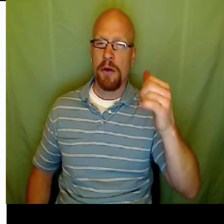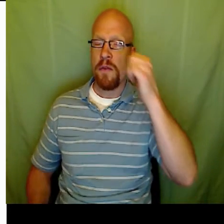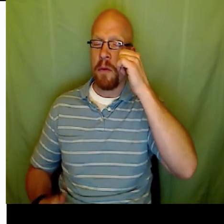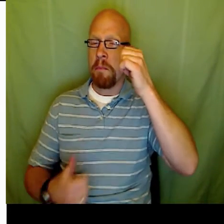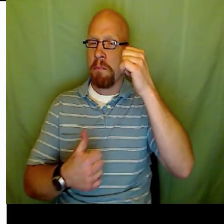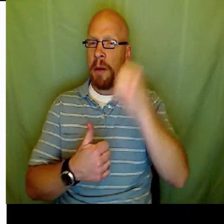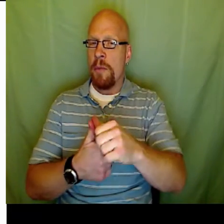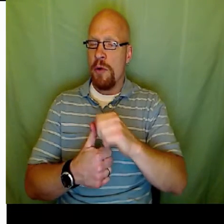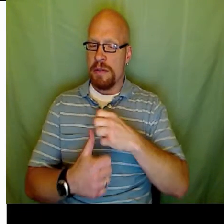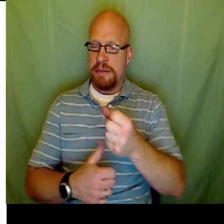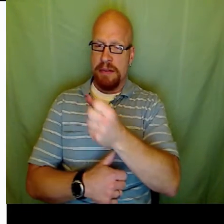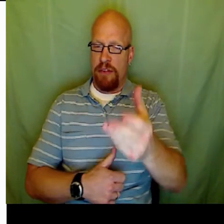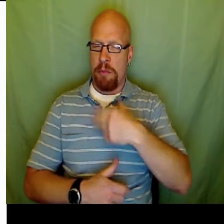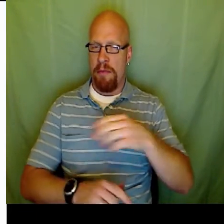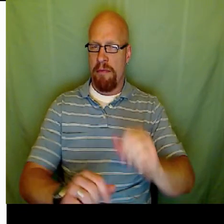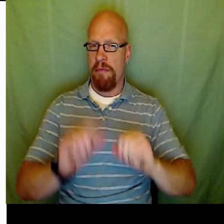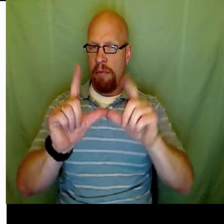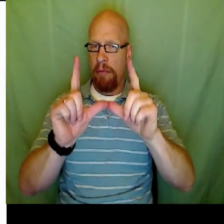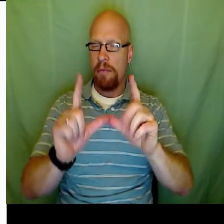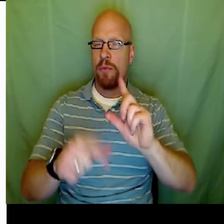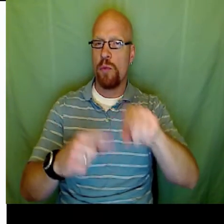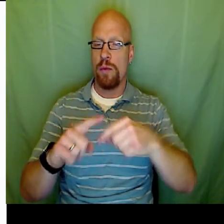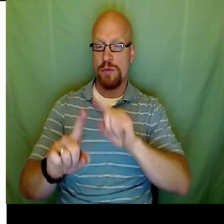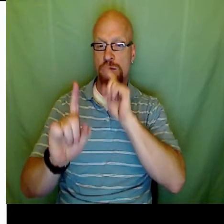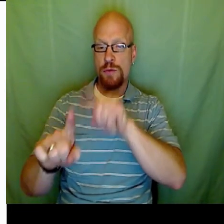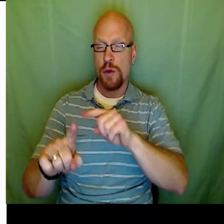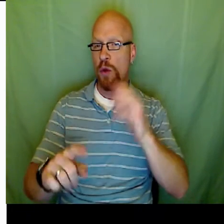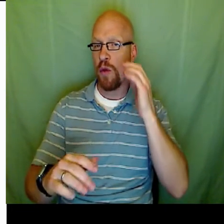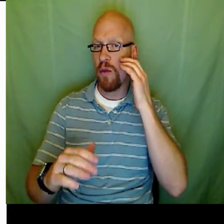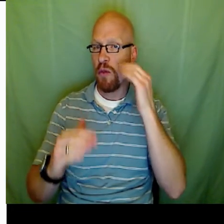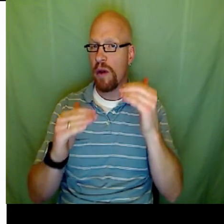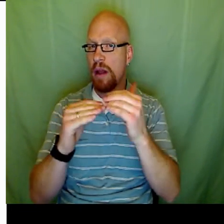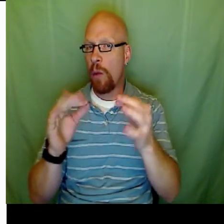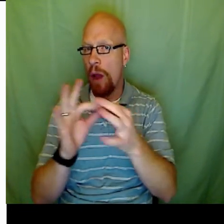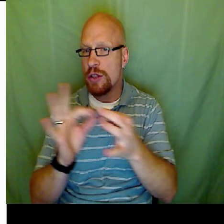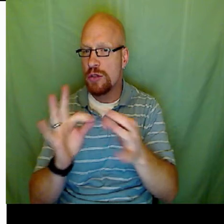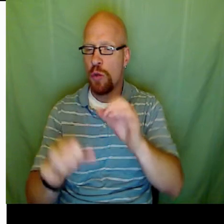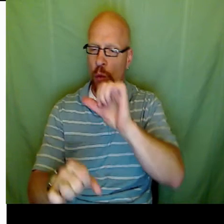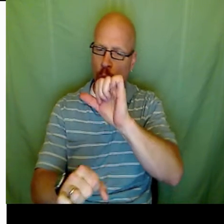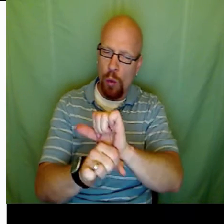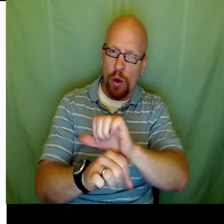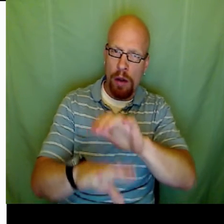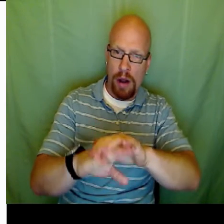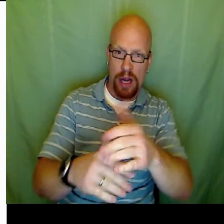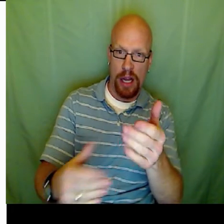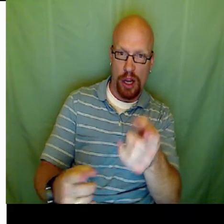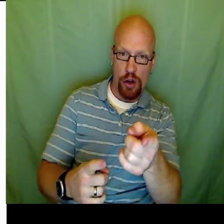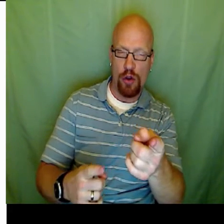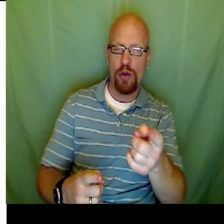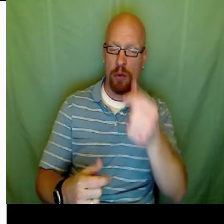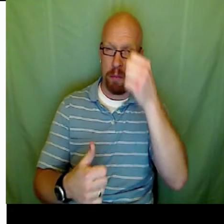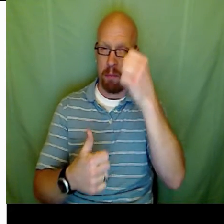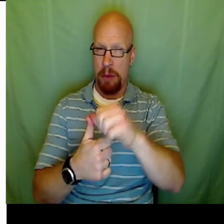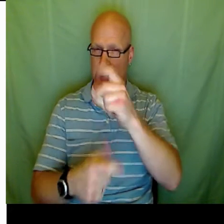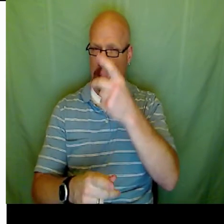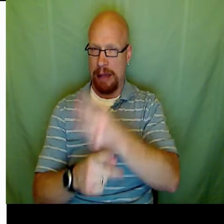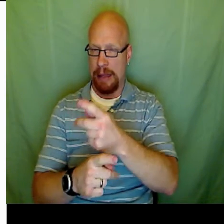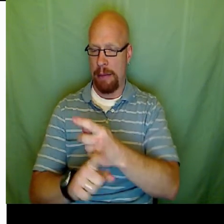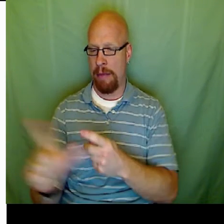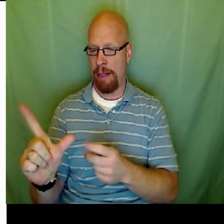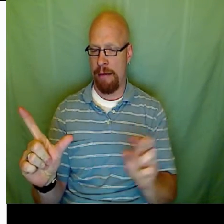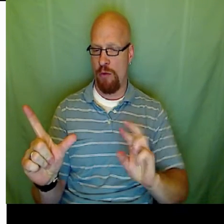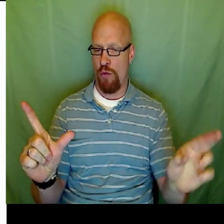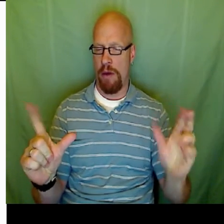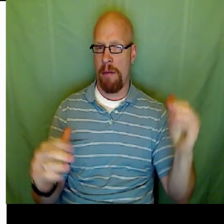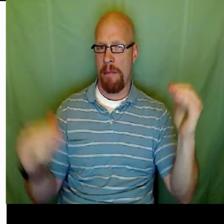I'm going to pause here. In several vlogs we talk about solving equations, working on equations. We